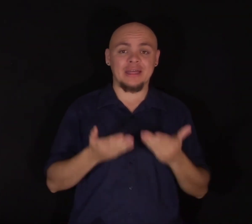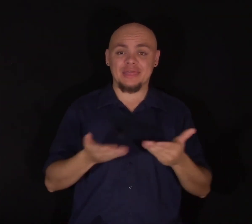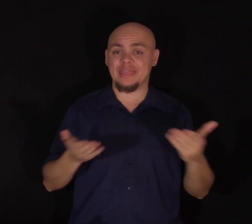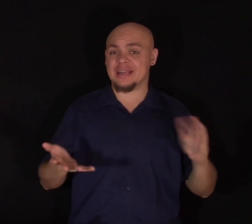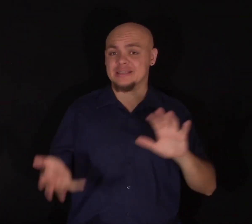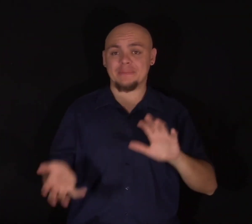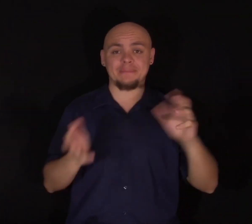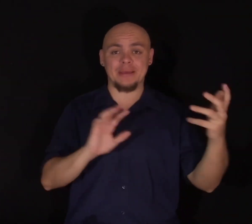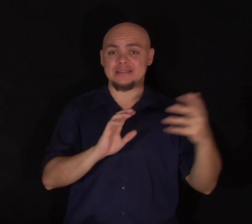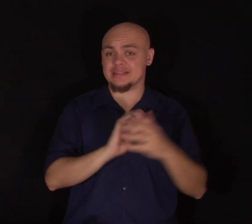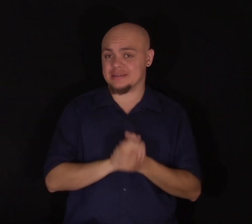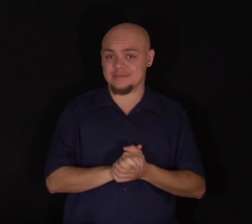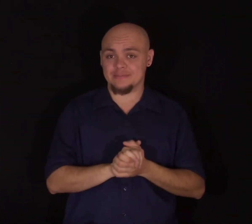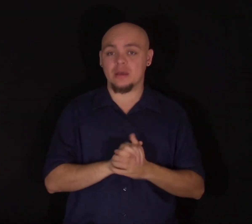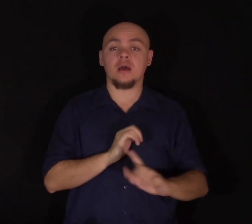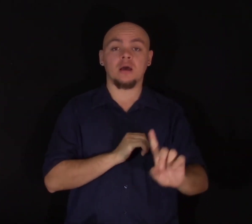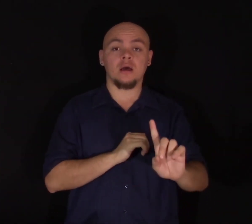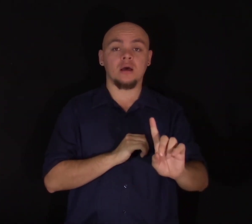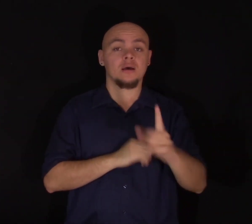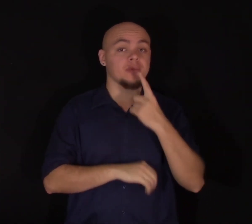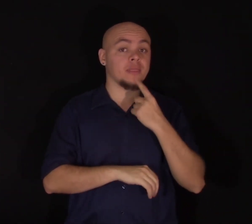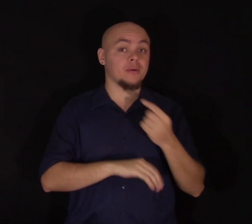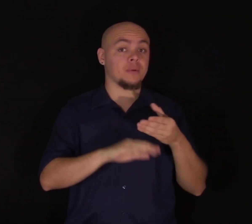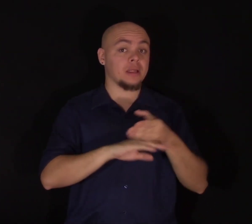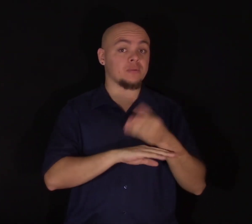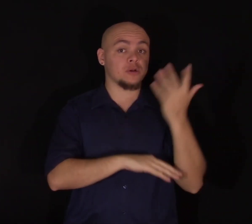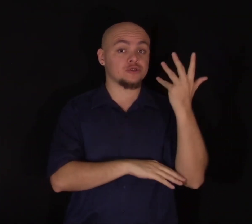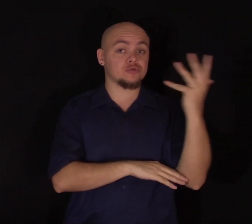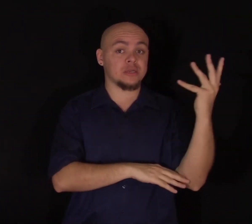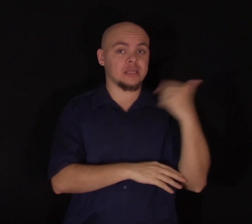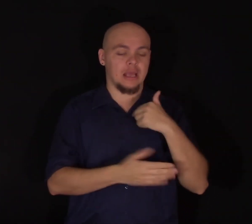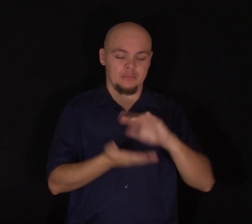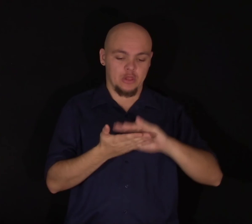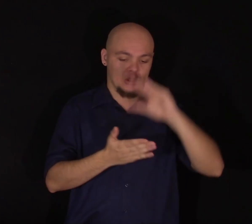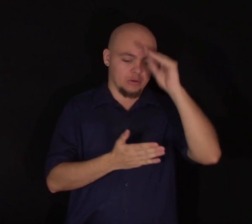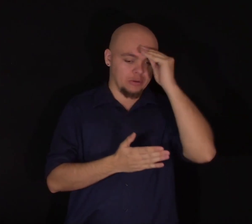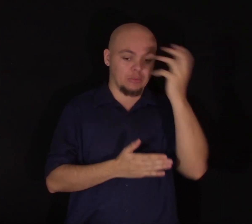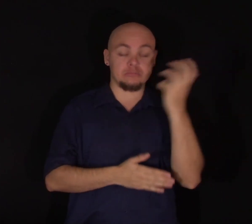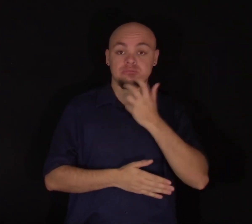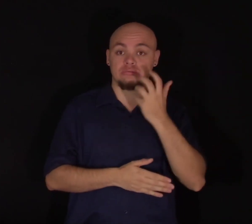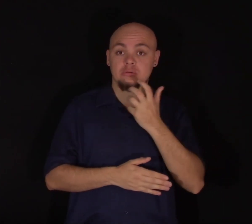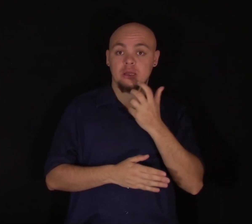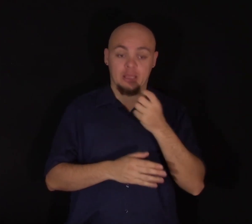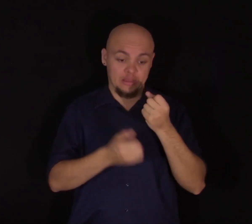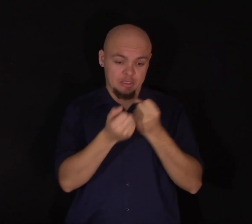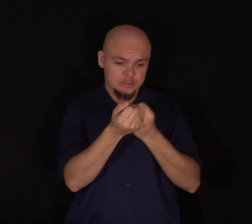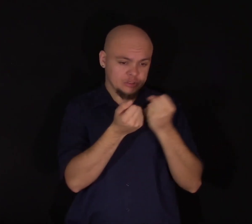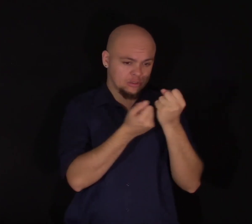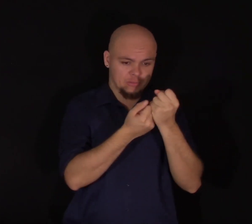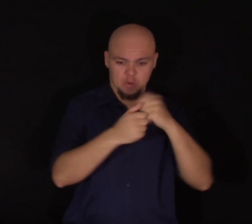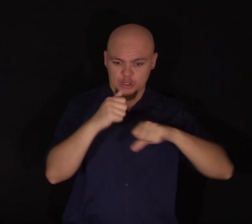I'm learning about those redwood trees. I'm learning how they hold one another up.